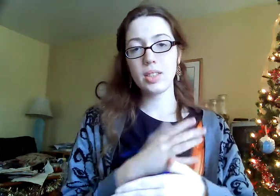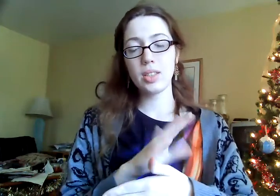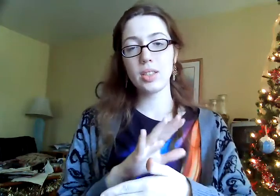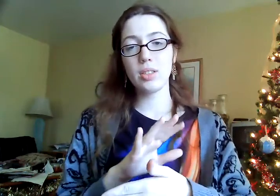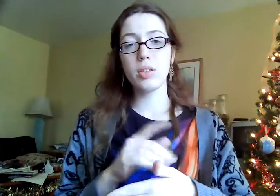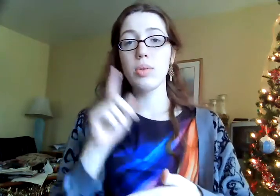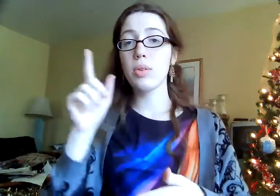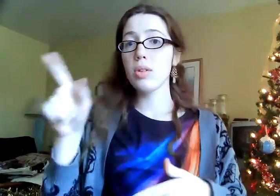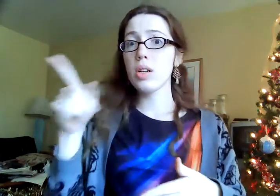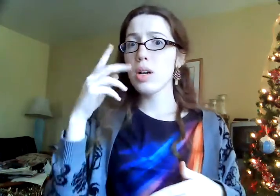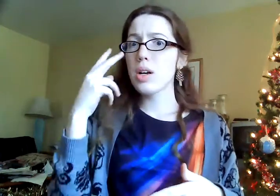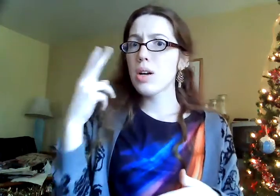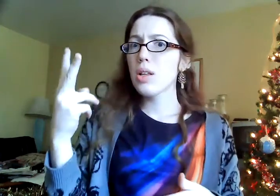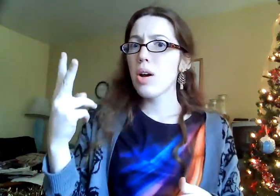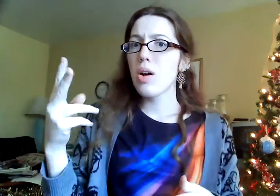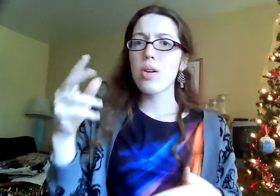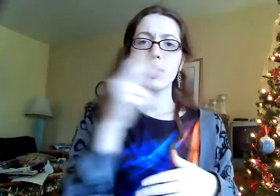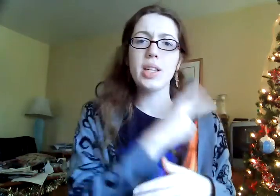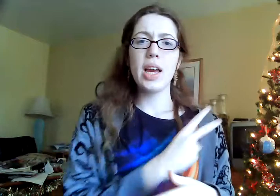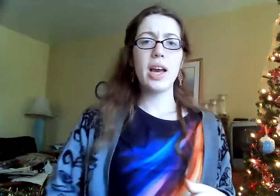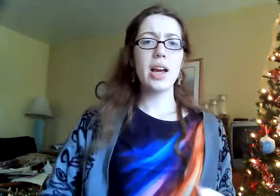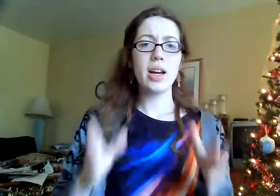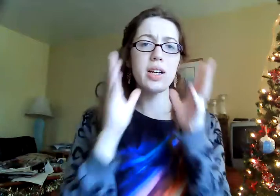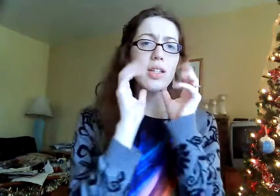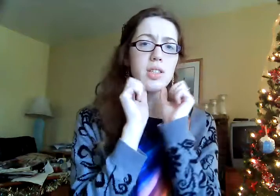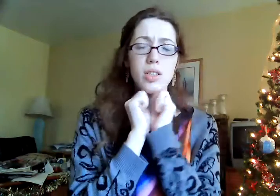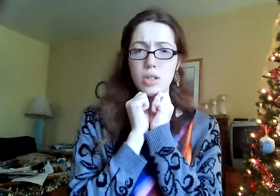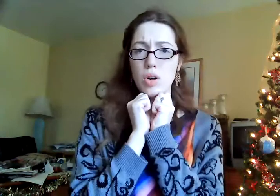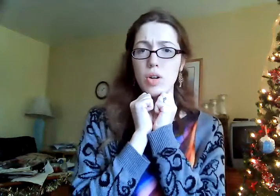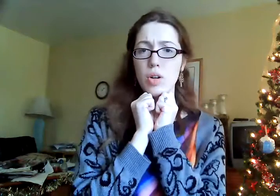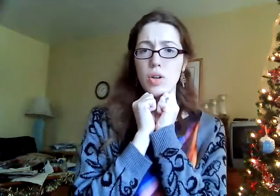You should have seen those kings adore you.